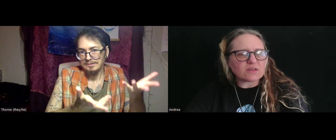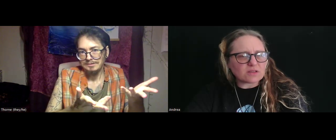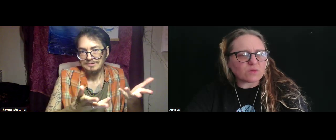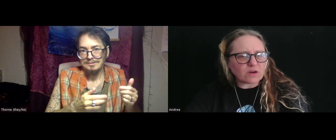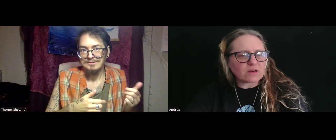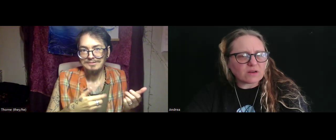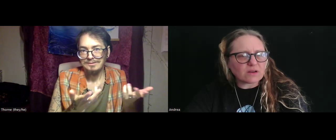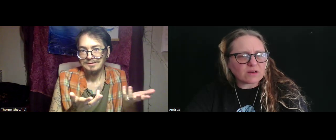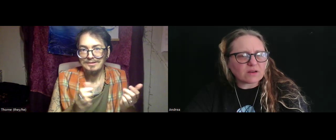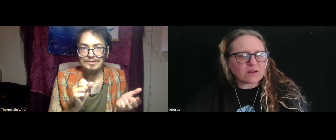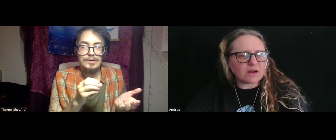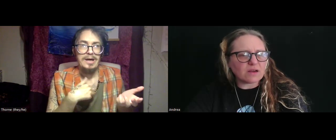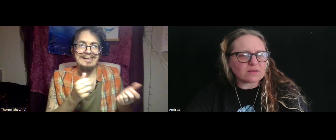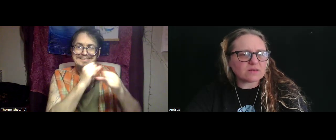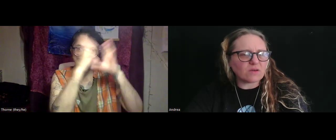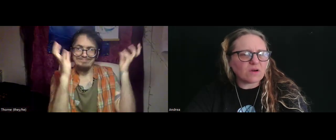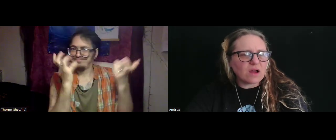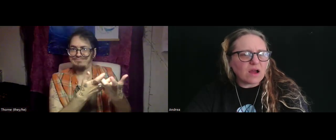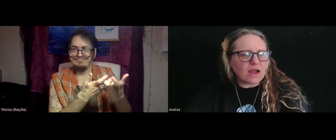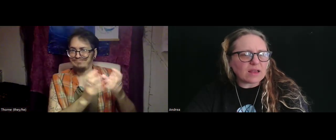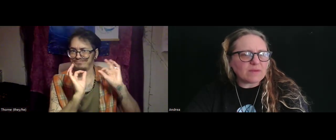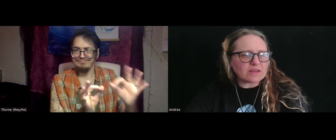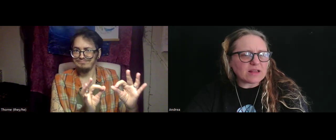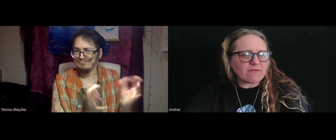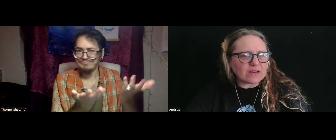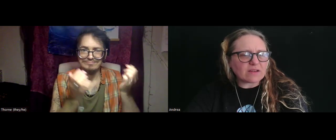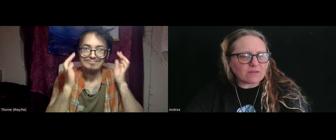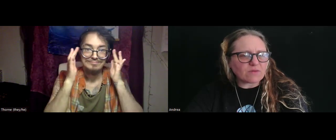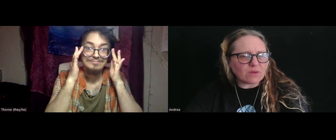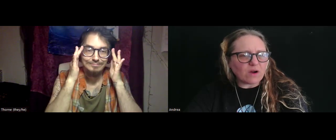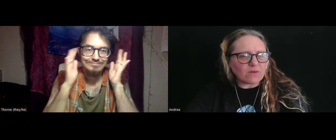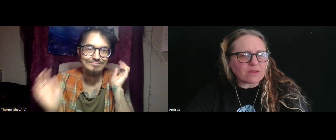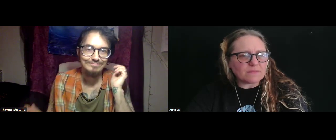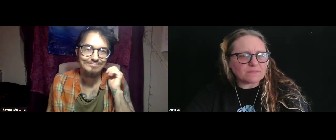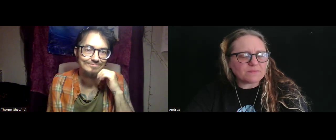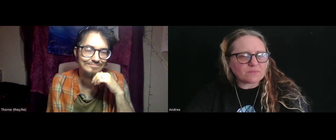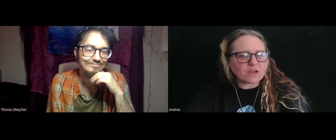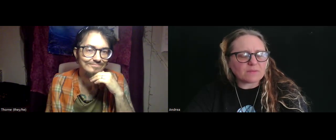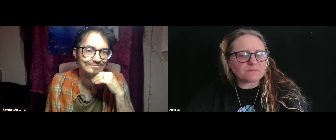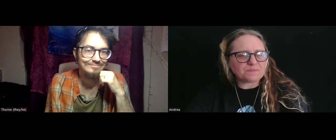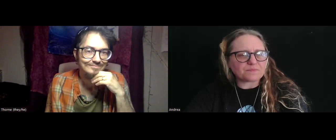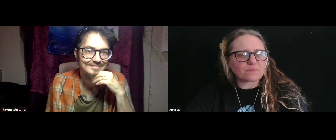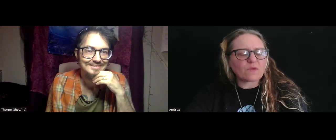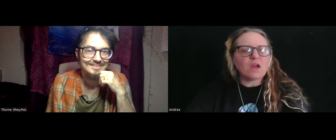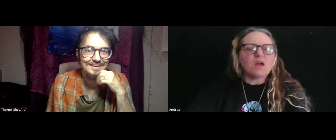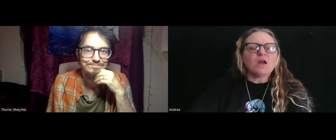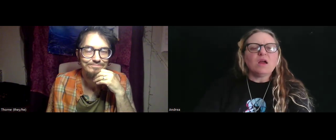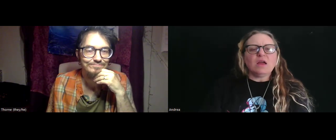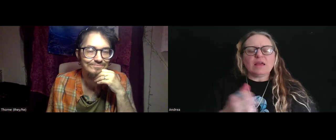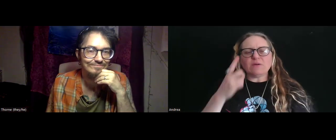justice work. So I can imagine that fitting really well with them. Yeah. Yeah, I always